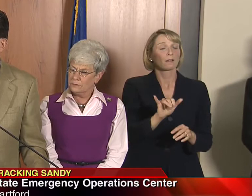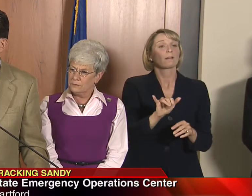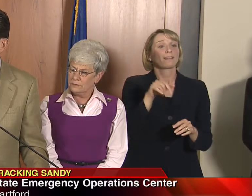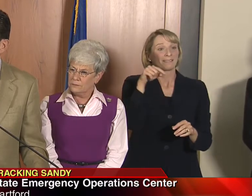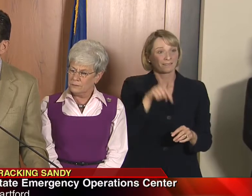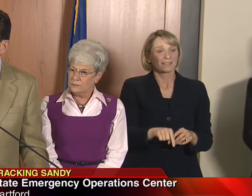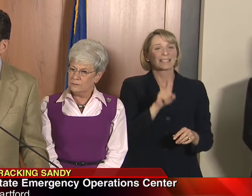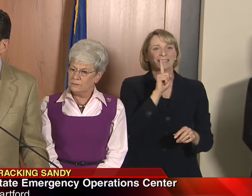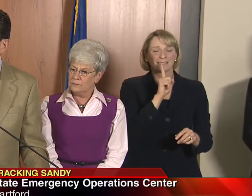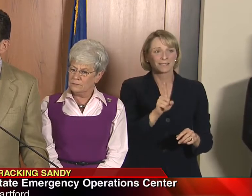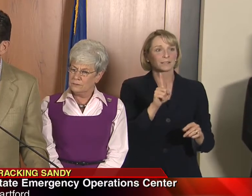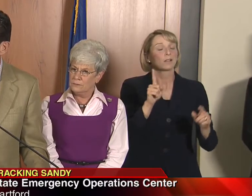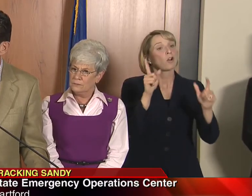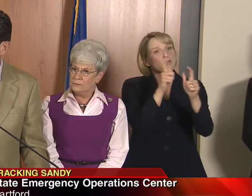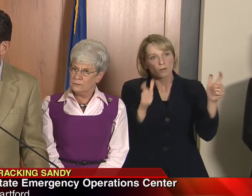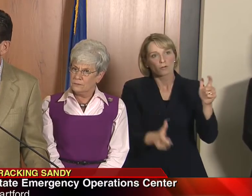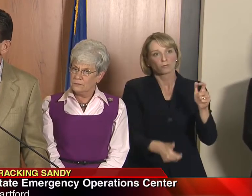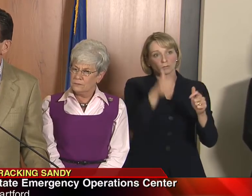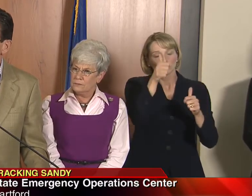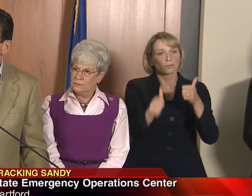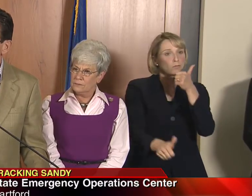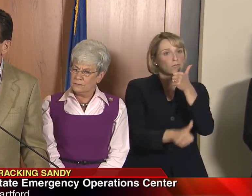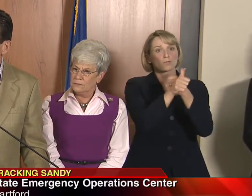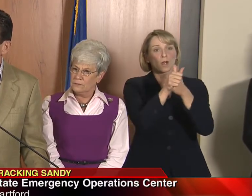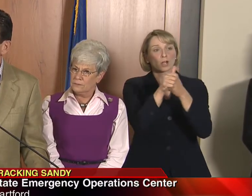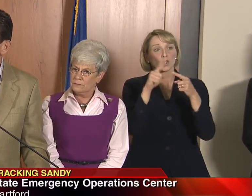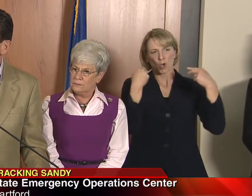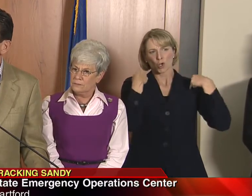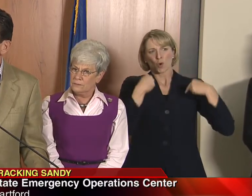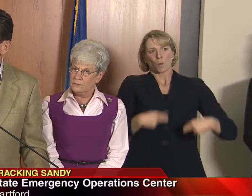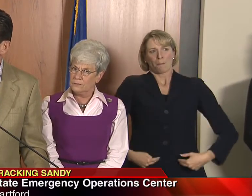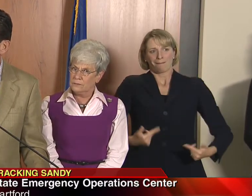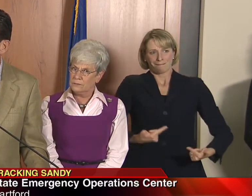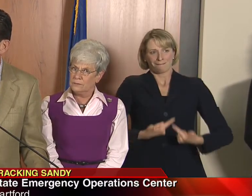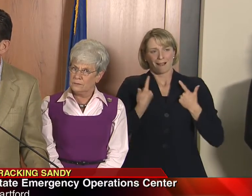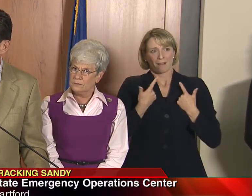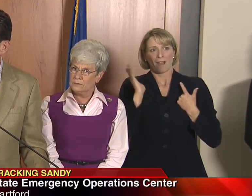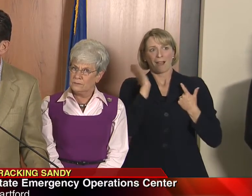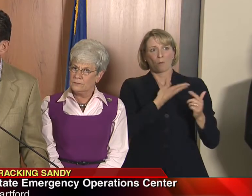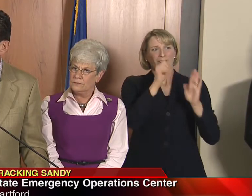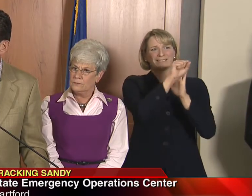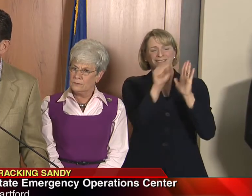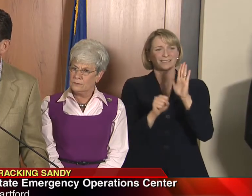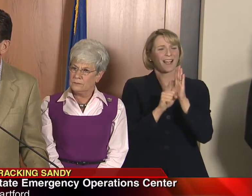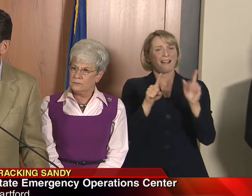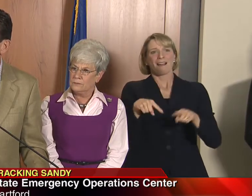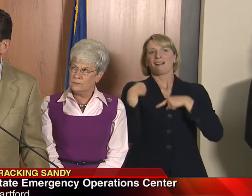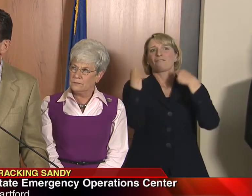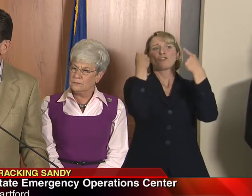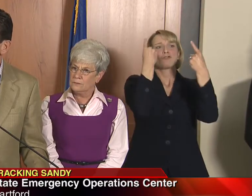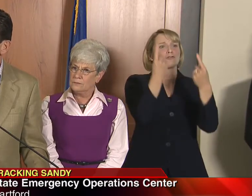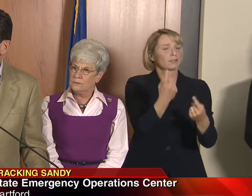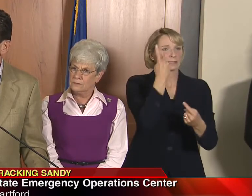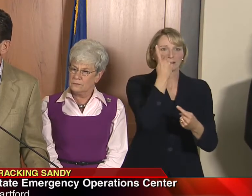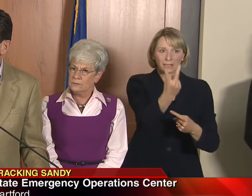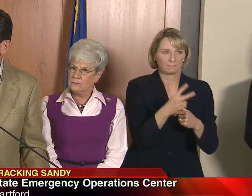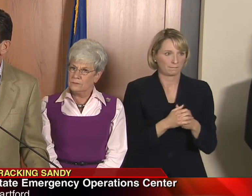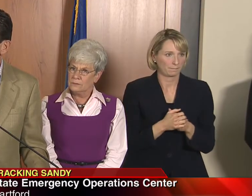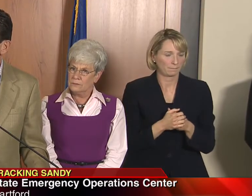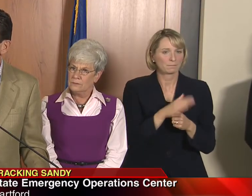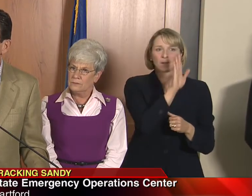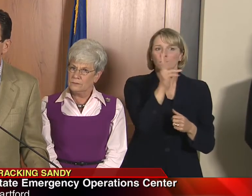that this is the largest threat to human life our state has experienced in anyone's lifetime.